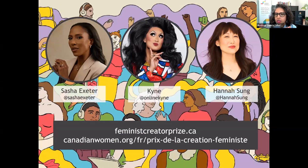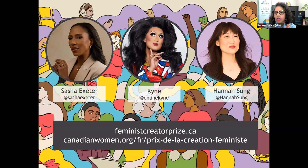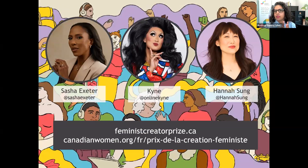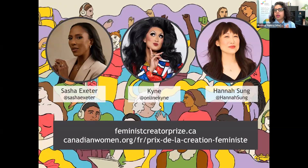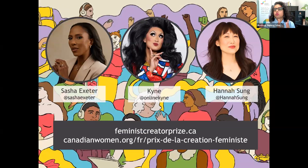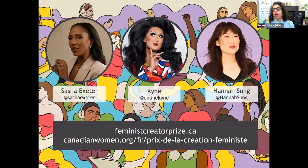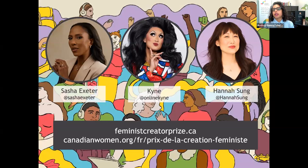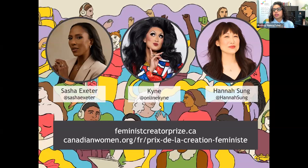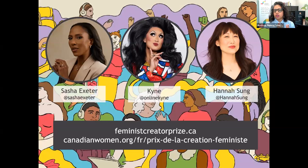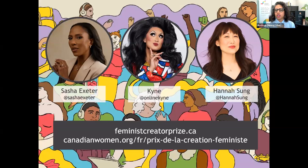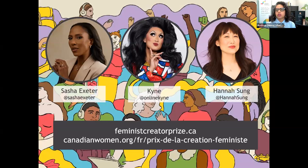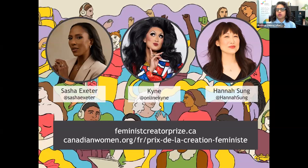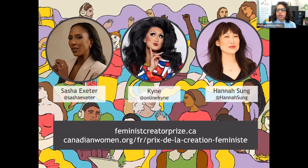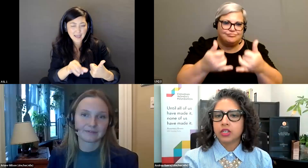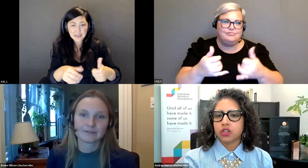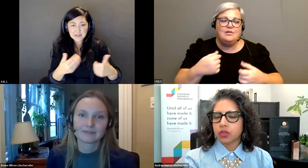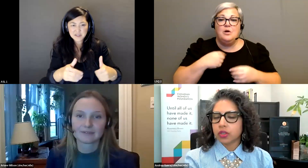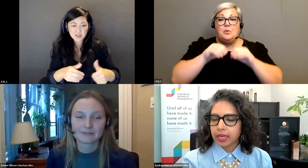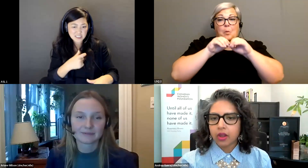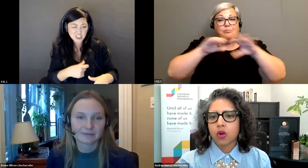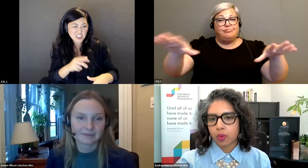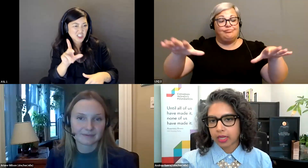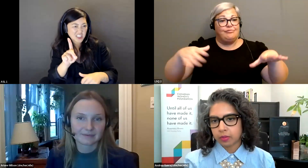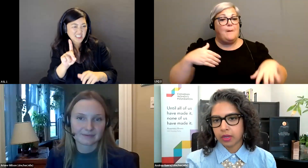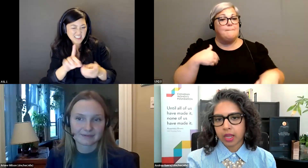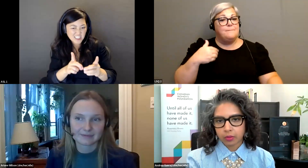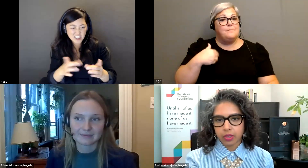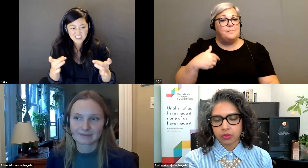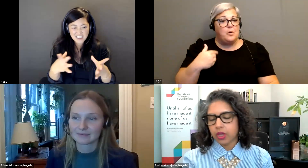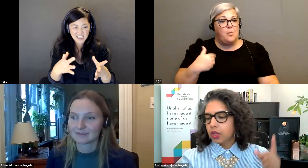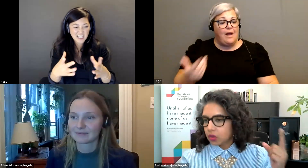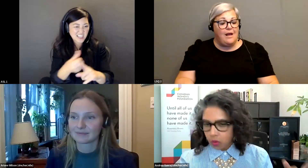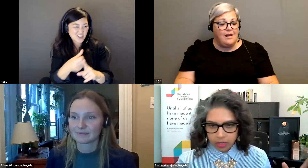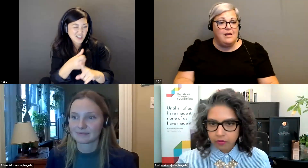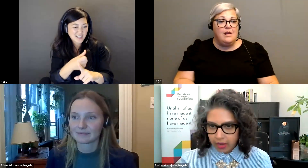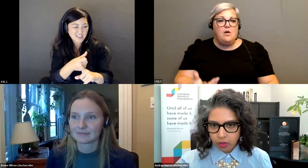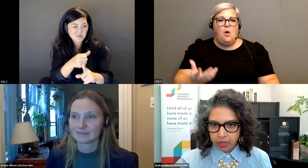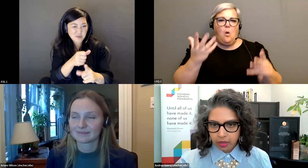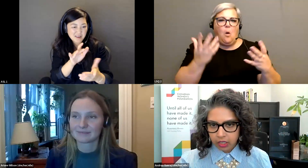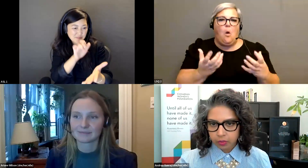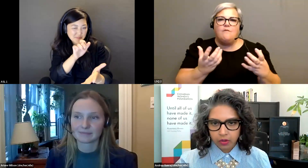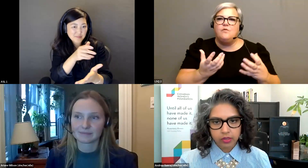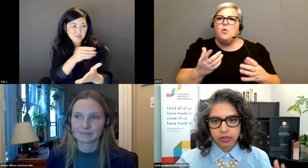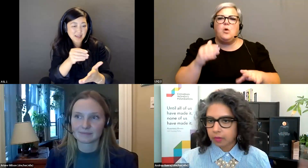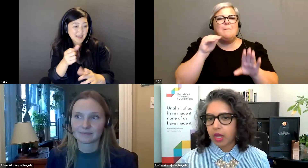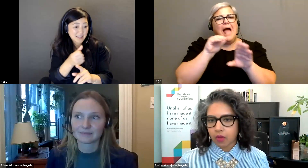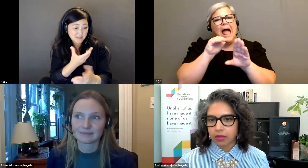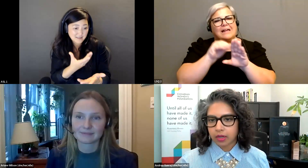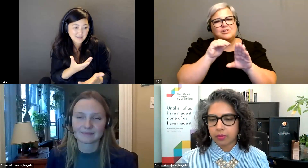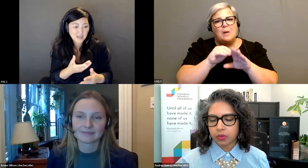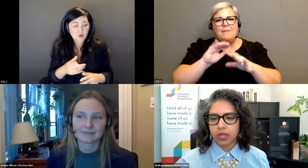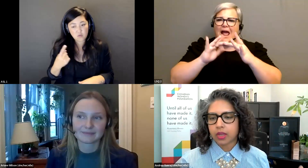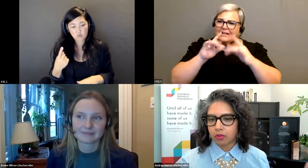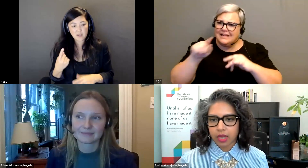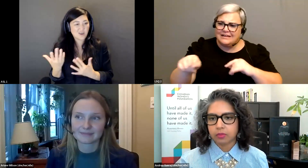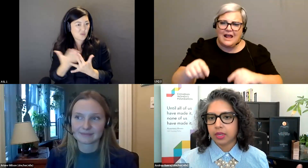to challenge that rise in gendered digital hate, harassment, and abuse. So 1 in 5 women experience some kind of